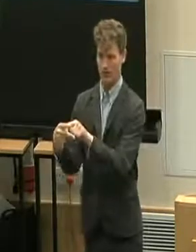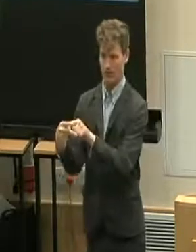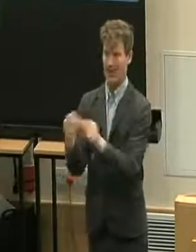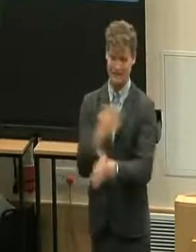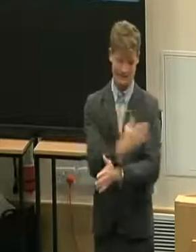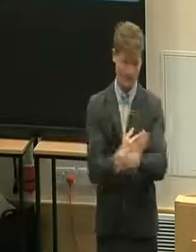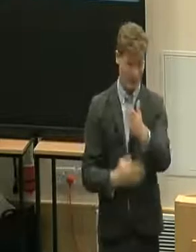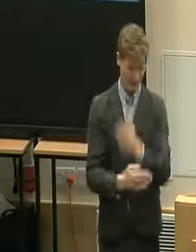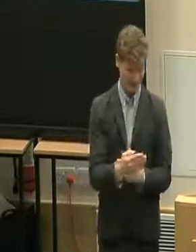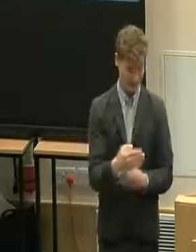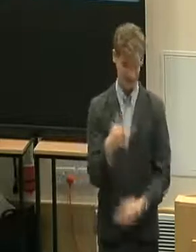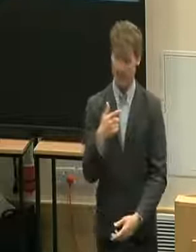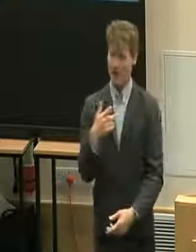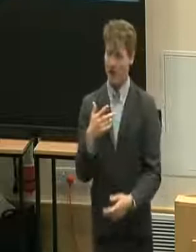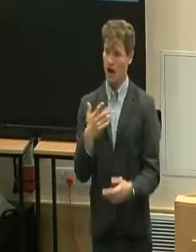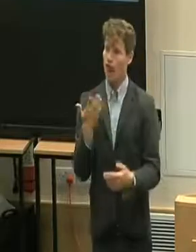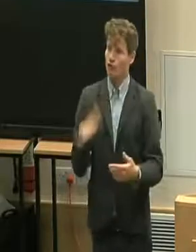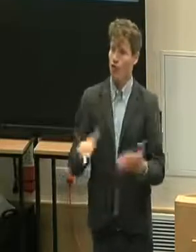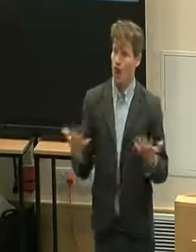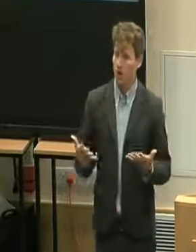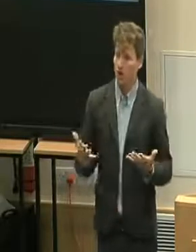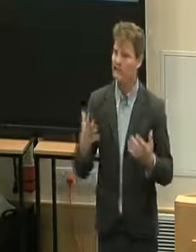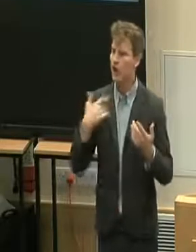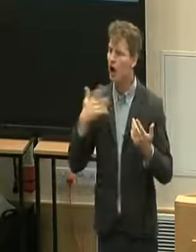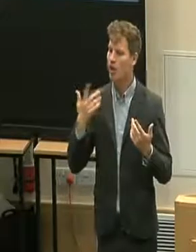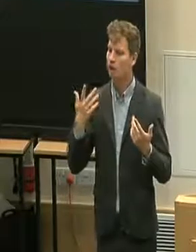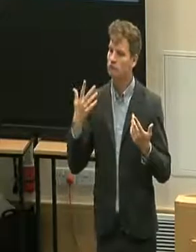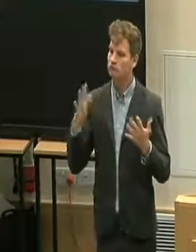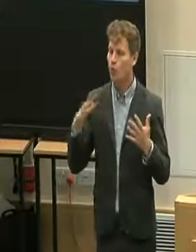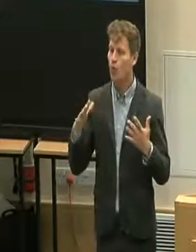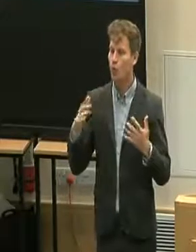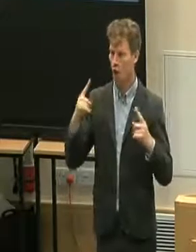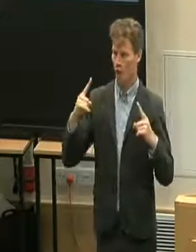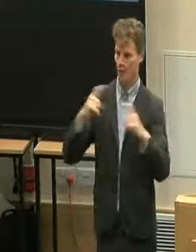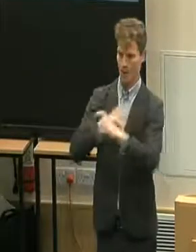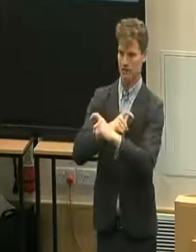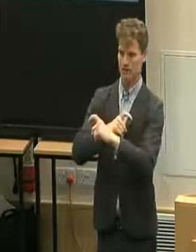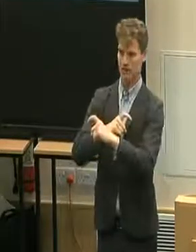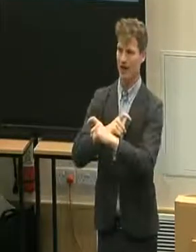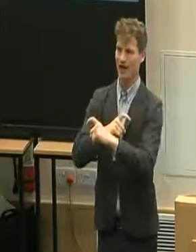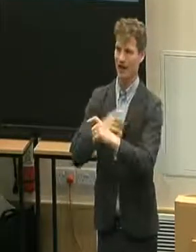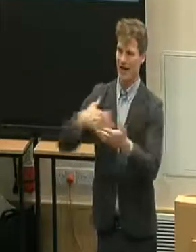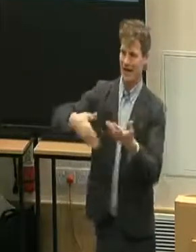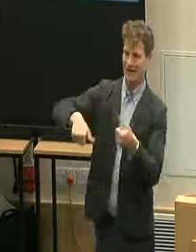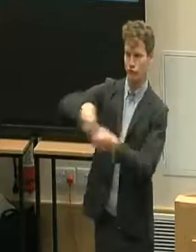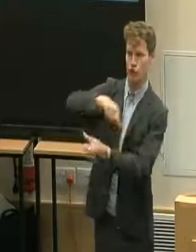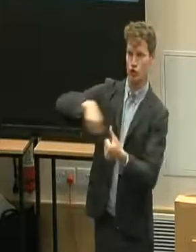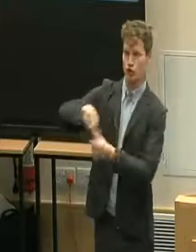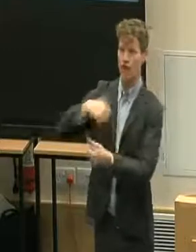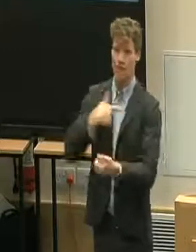complex interaction between features of the person, which we, for sake of argument, can call impairments,